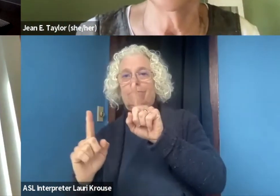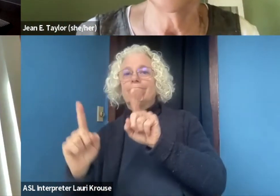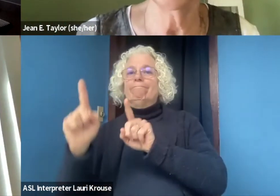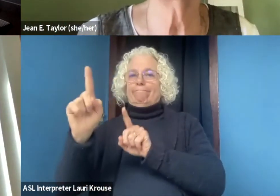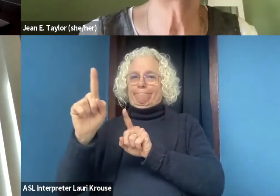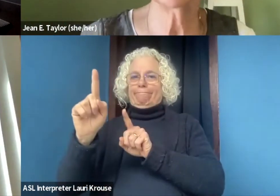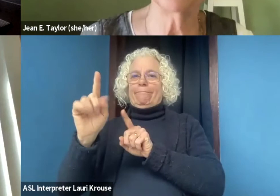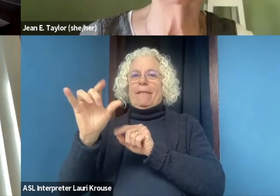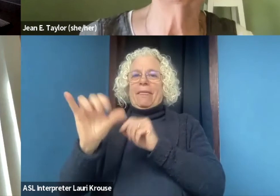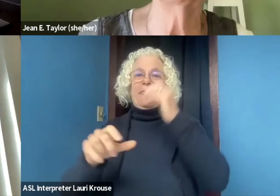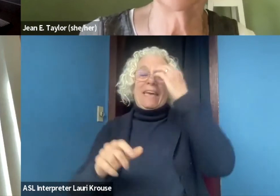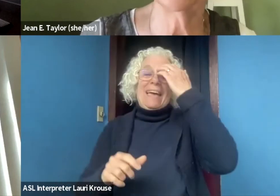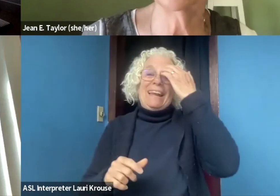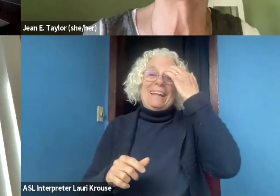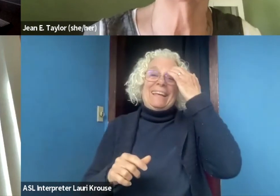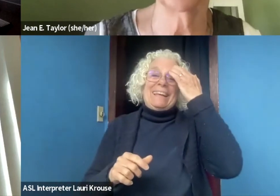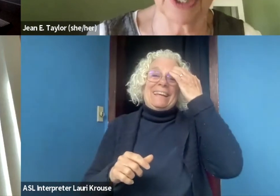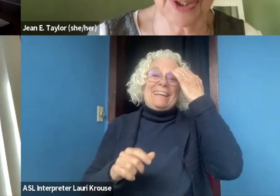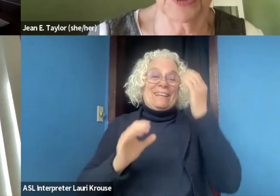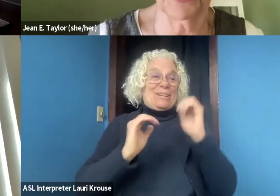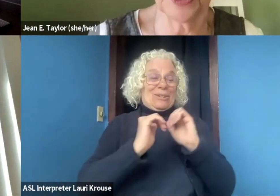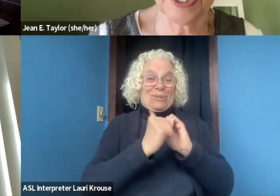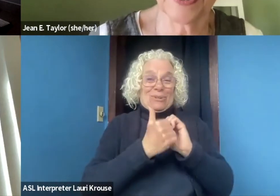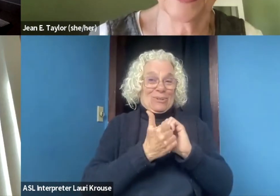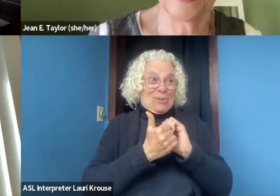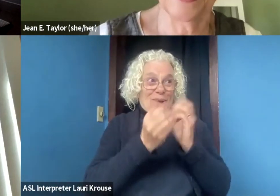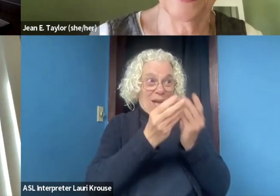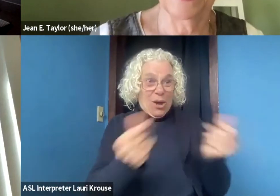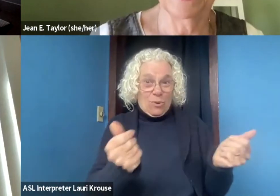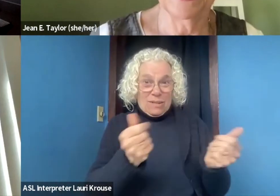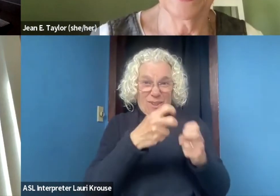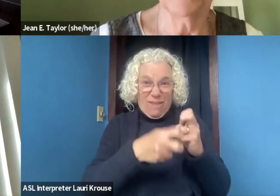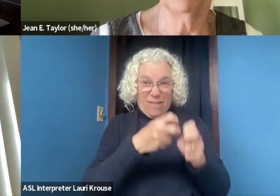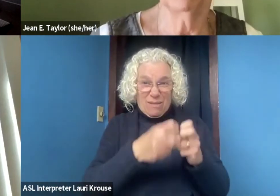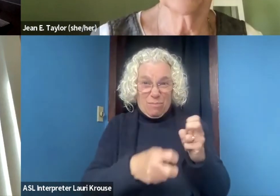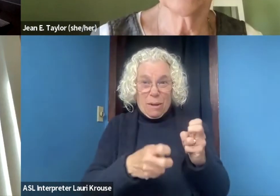us are going to be solved by intergenerational work.